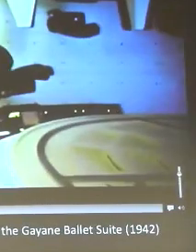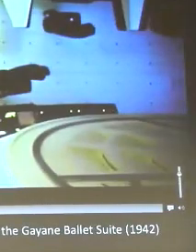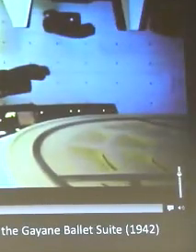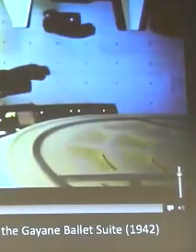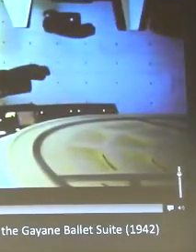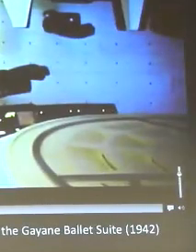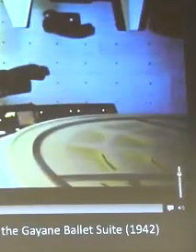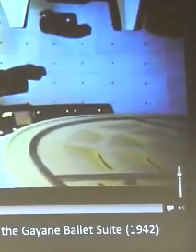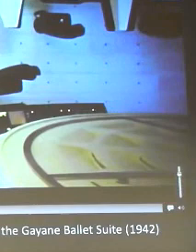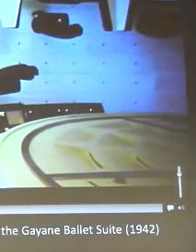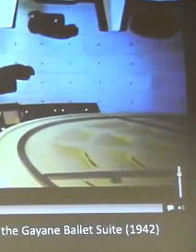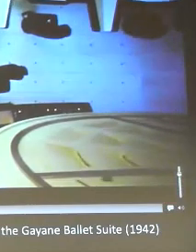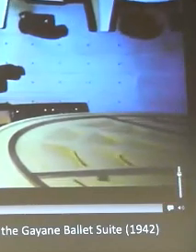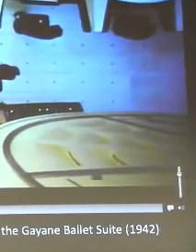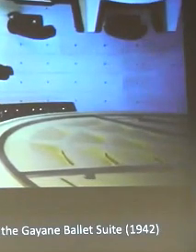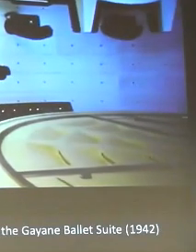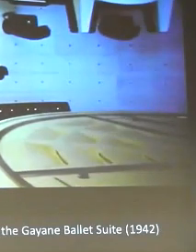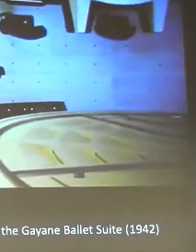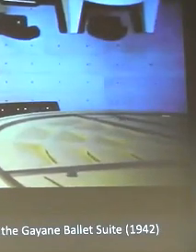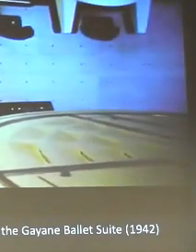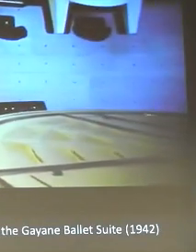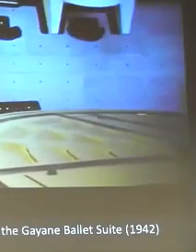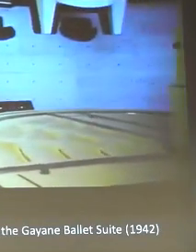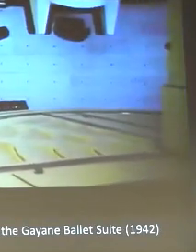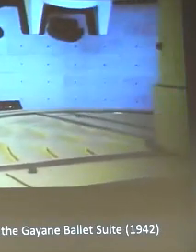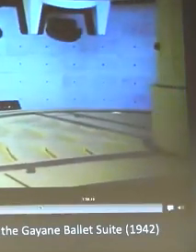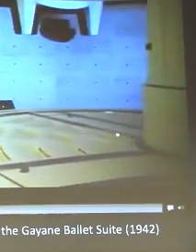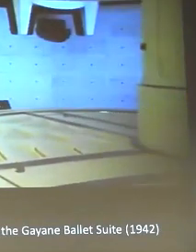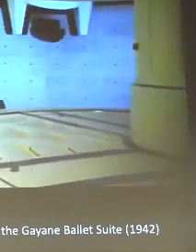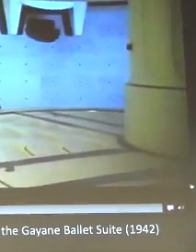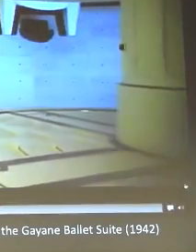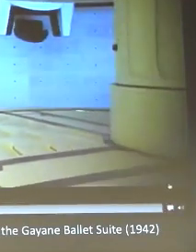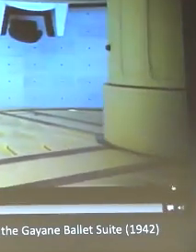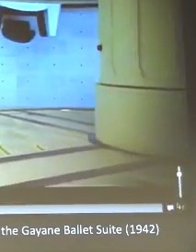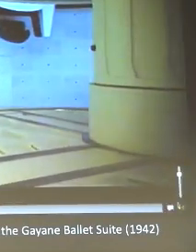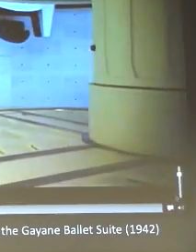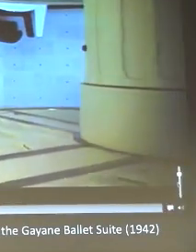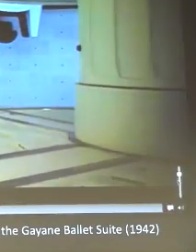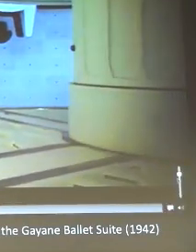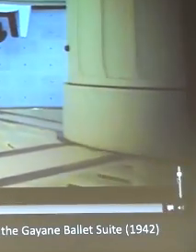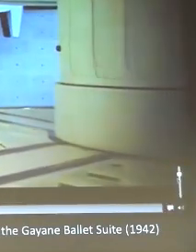hibernation for the duration of the trip until they arrive at Jupiter.